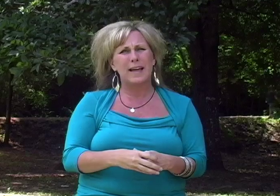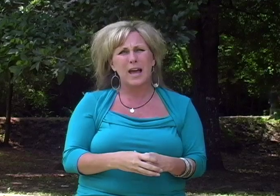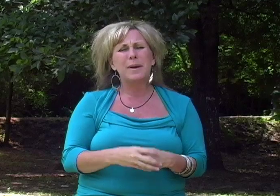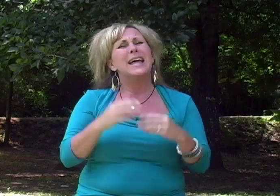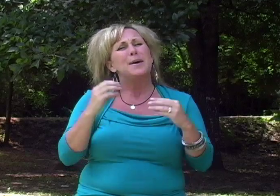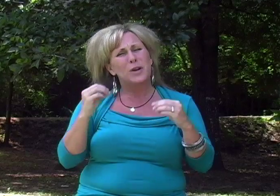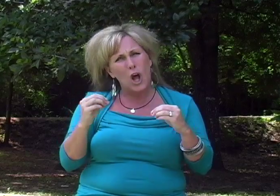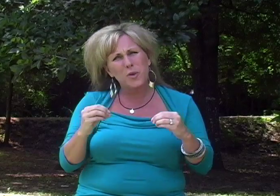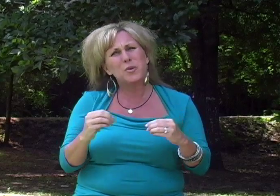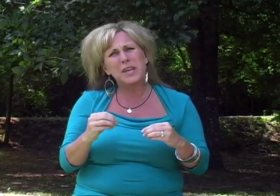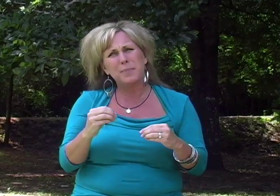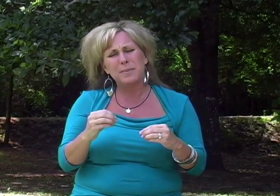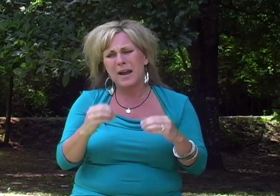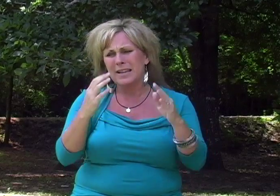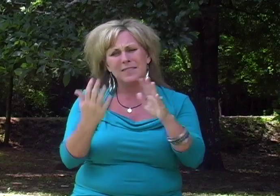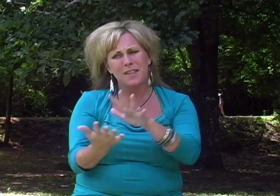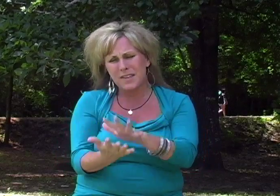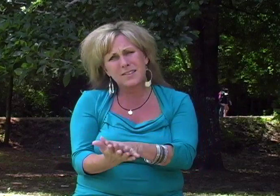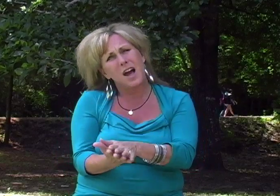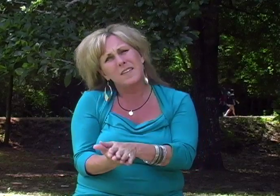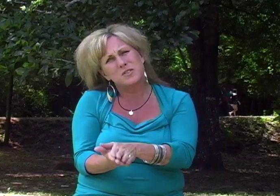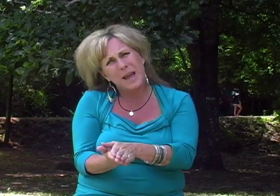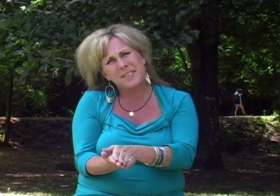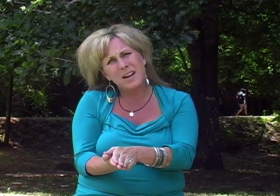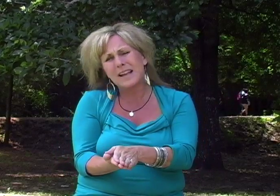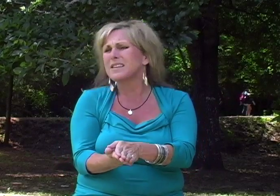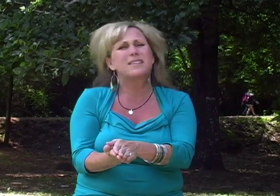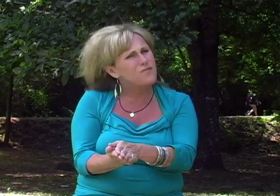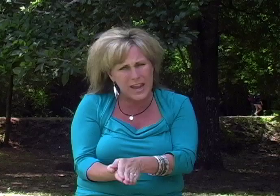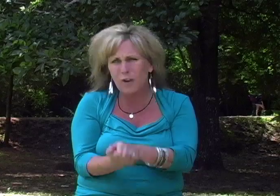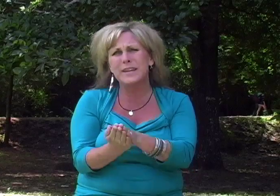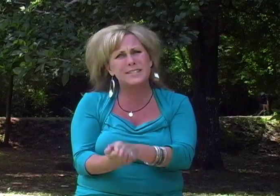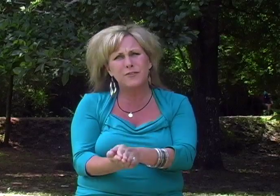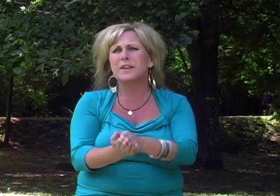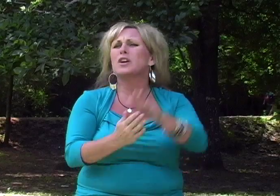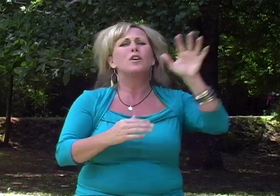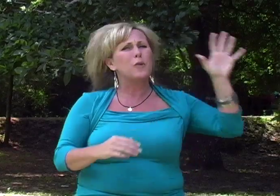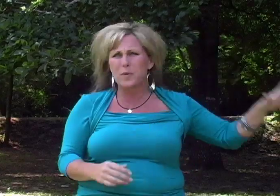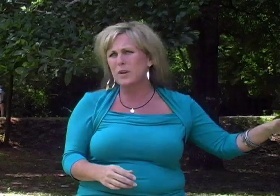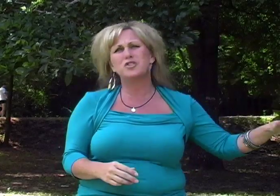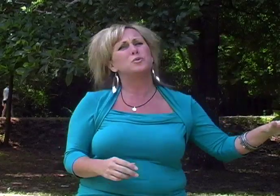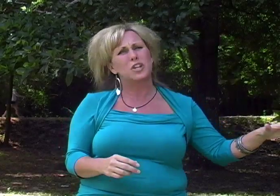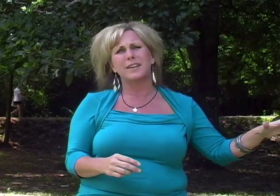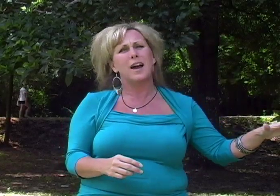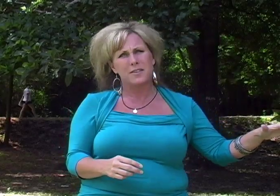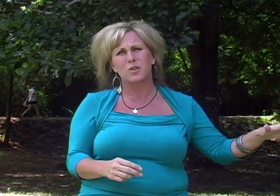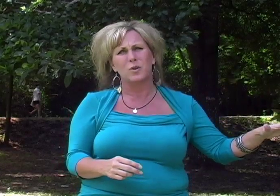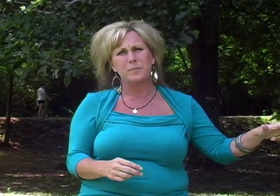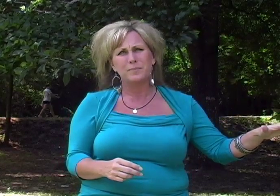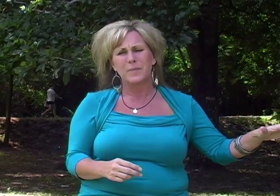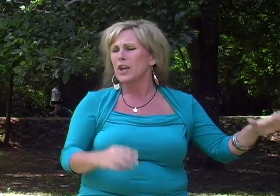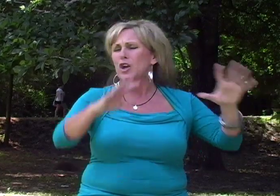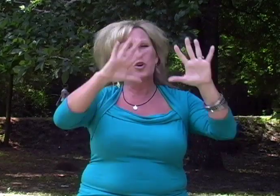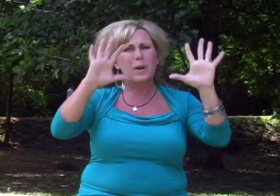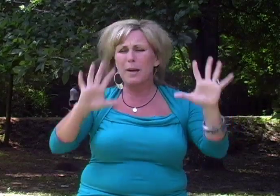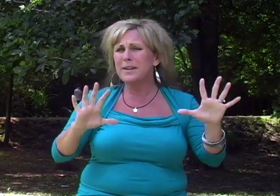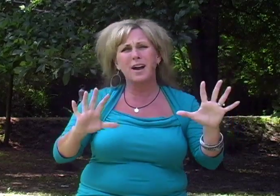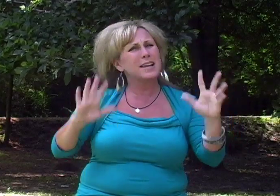lab, but also keep in mind that this college math class is very different from the ones you took in high school. You're probably not going to